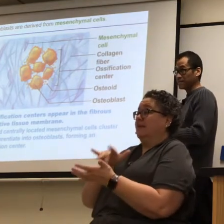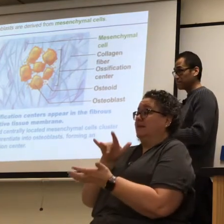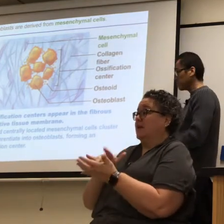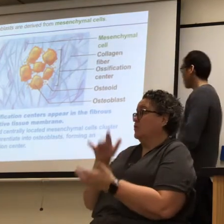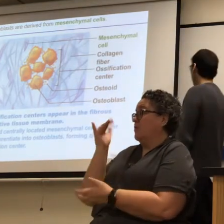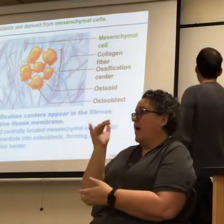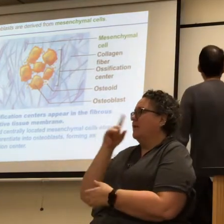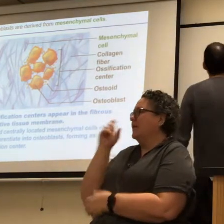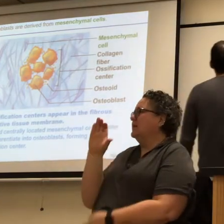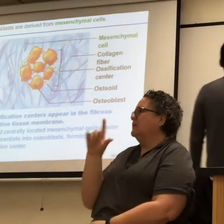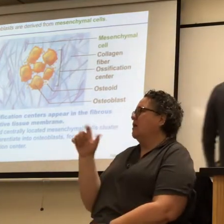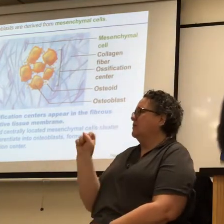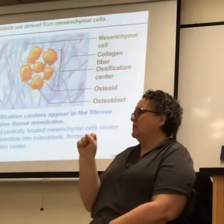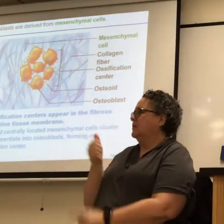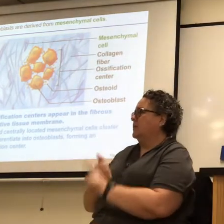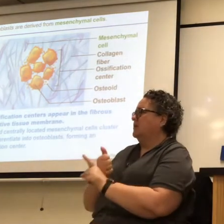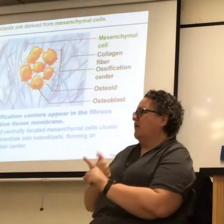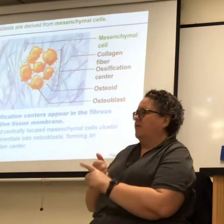it.